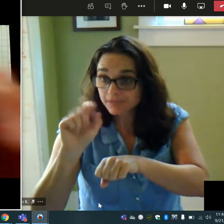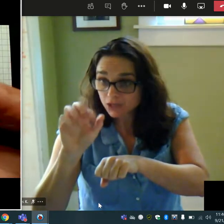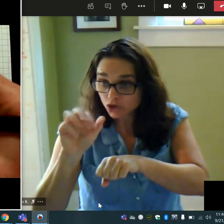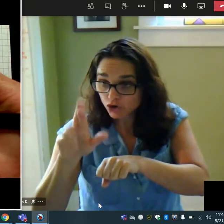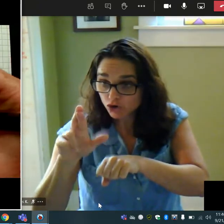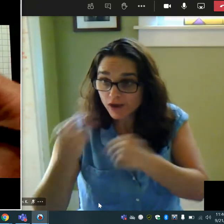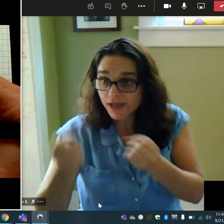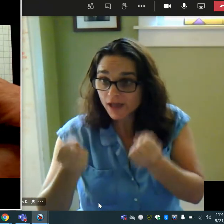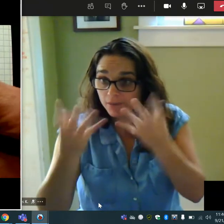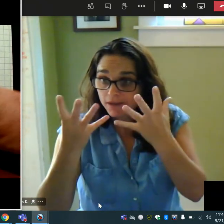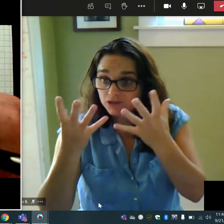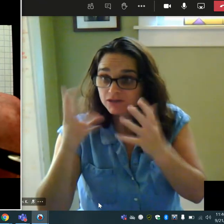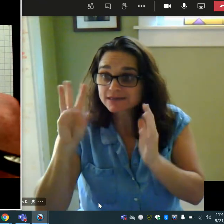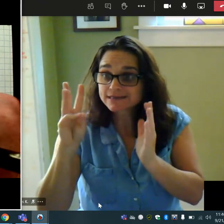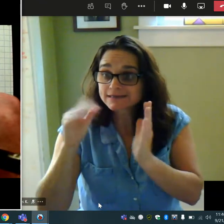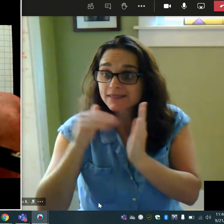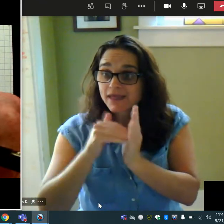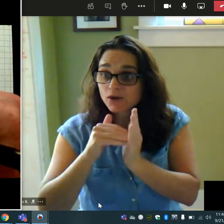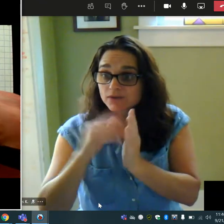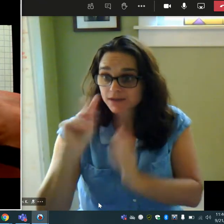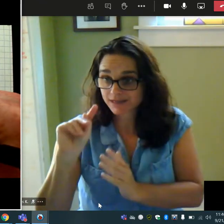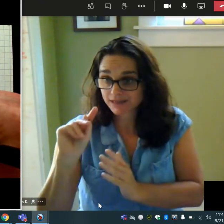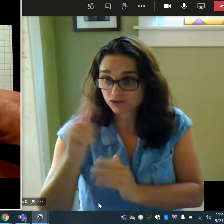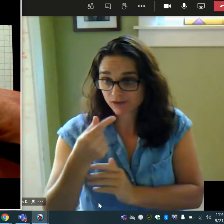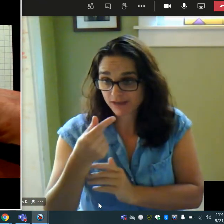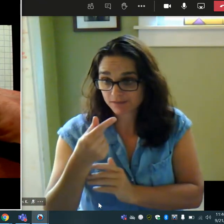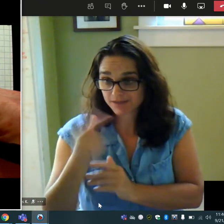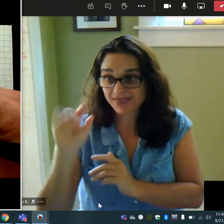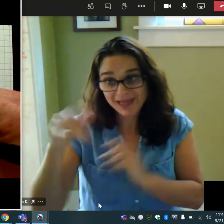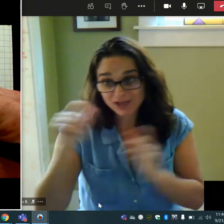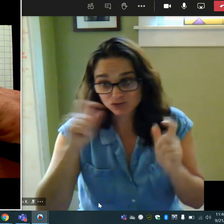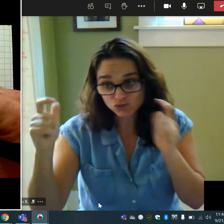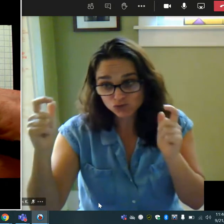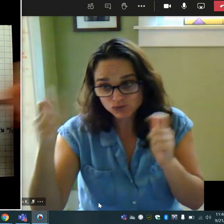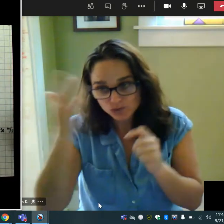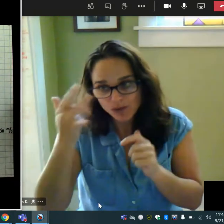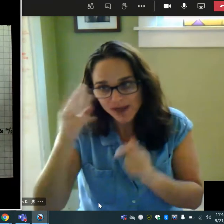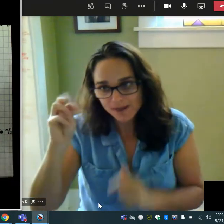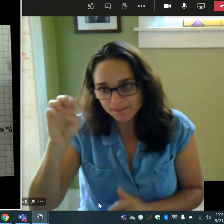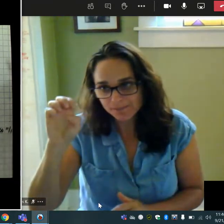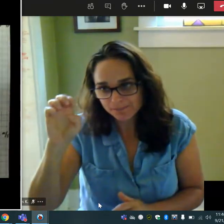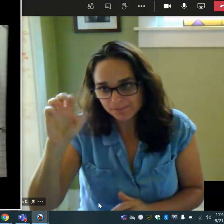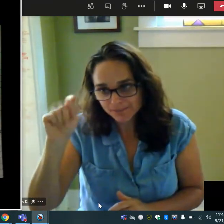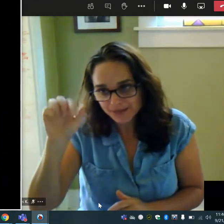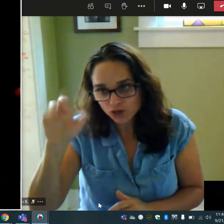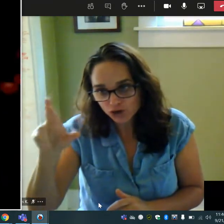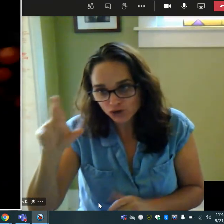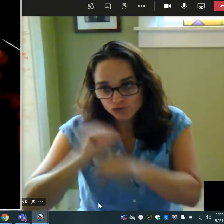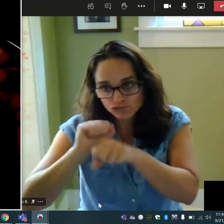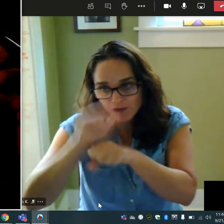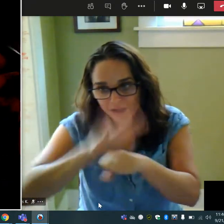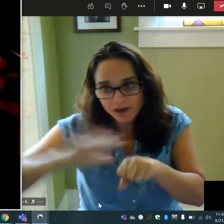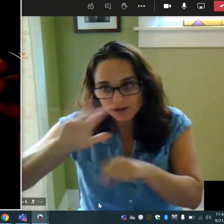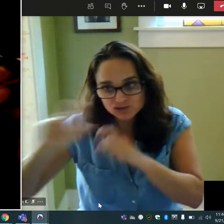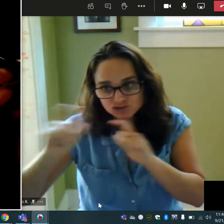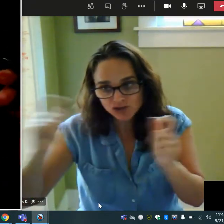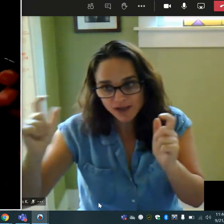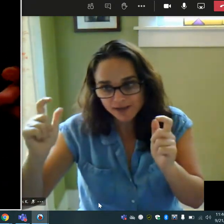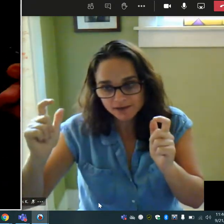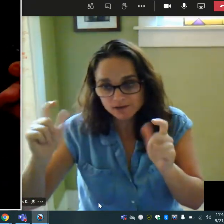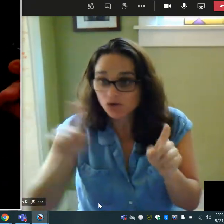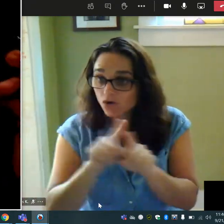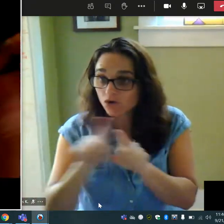6,000 kilograms, which is huge and makes sense because meteors can be very large. And it's traveling at a